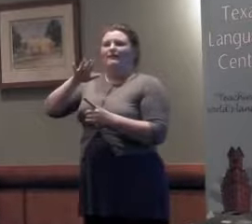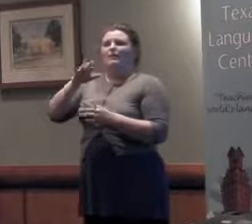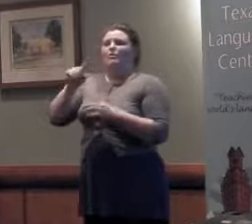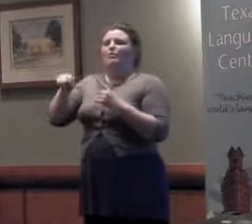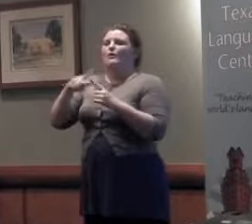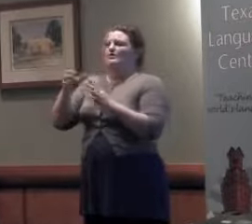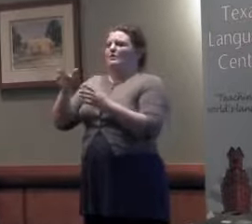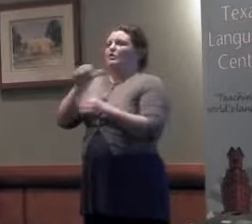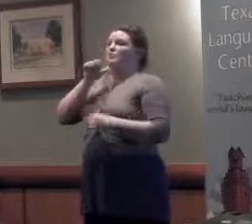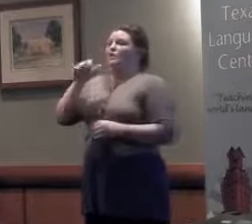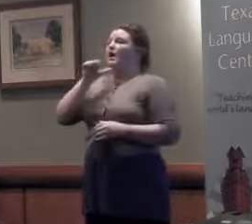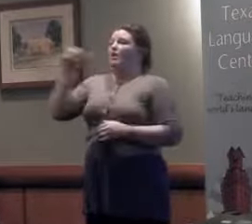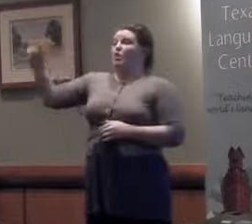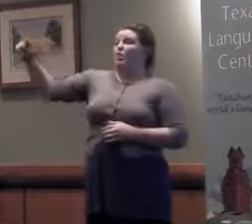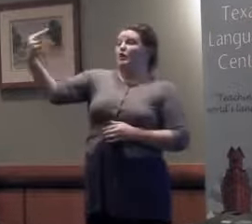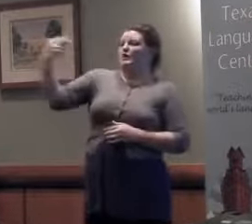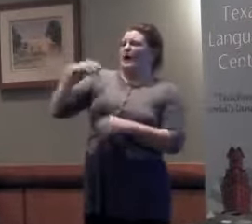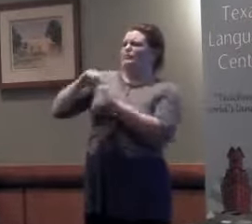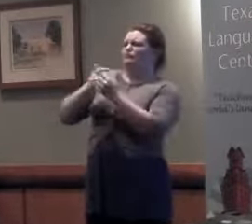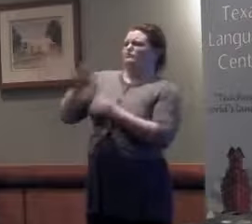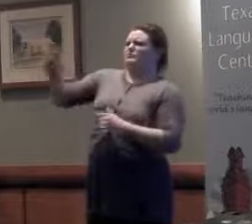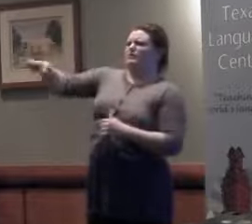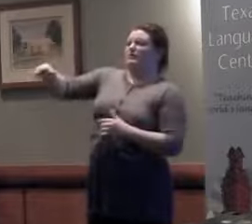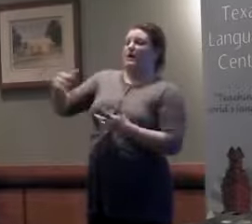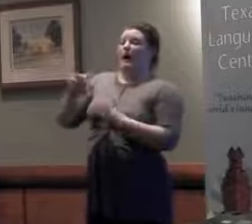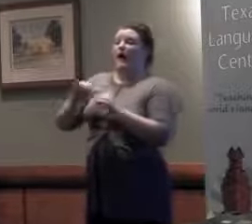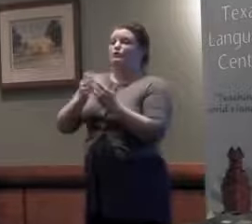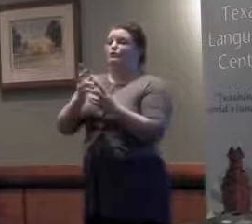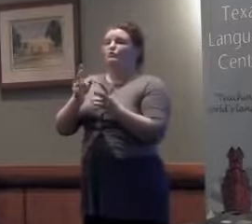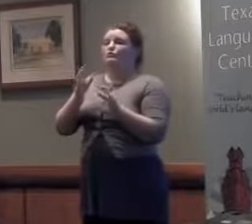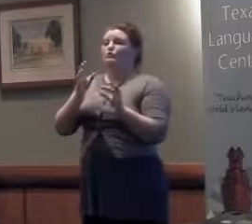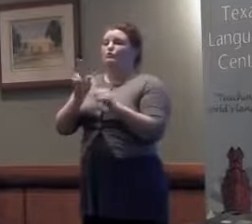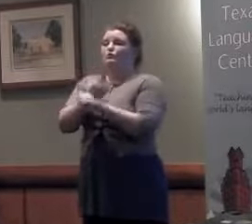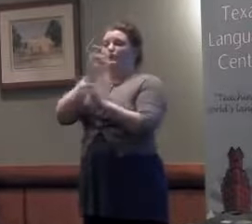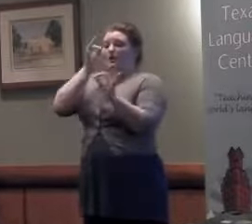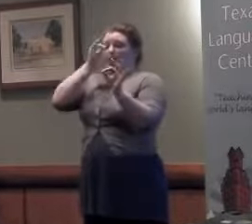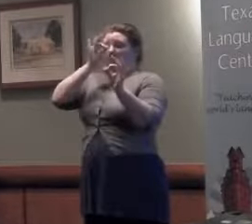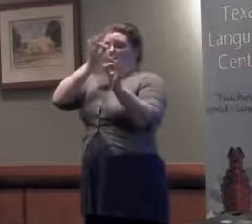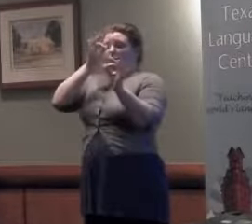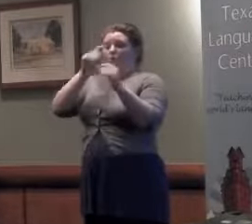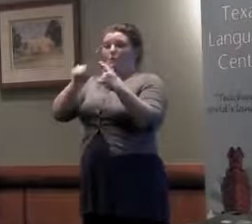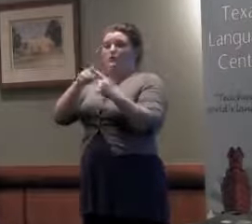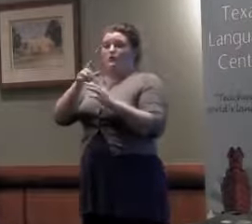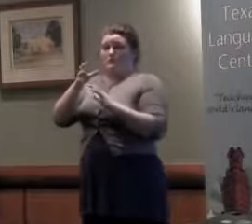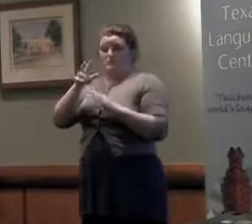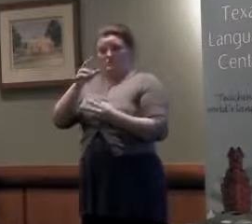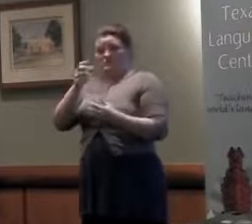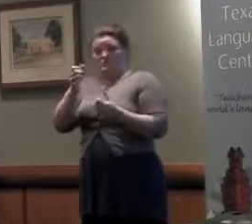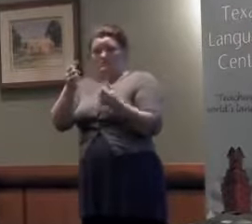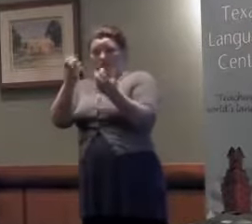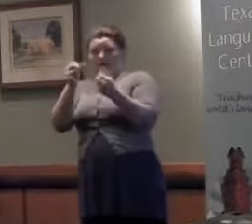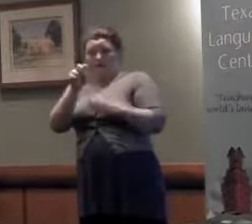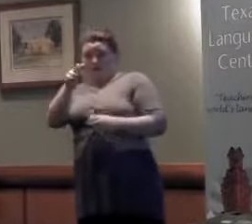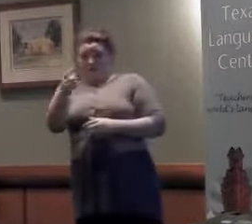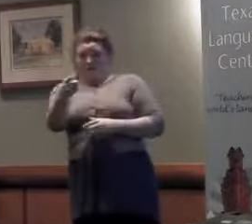at you? How does that work? How do you use eye gaze when you're watching a signer? Can you look away or can you not look away? When the